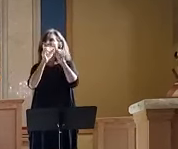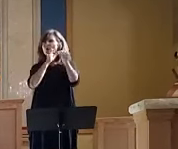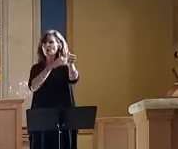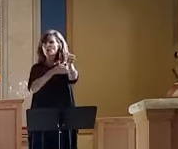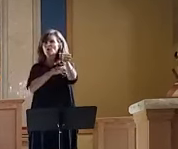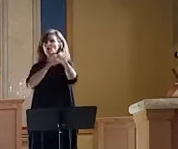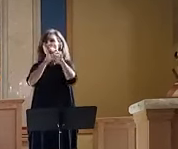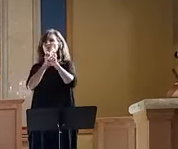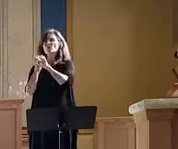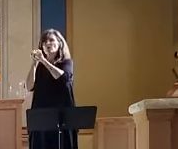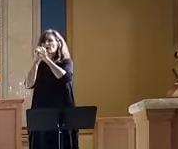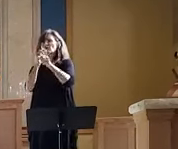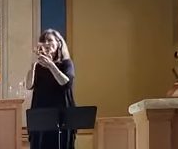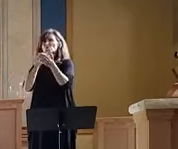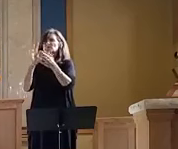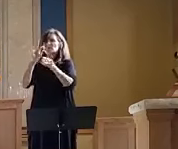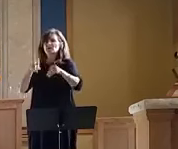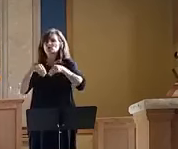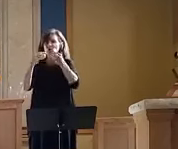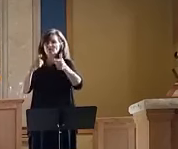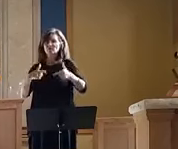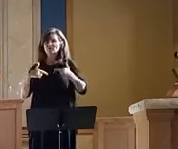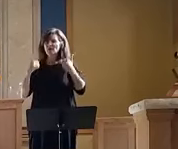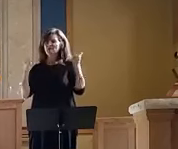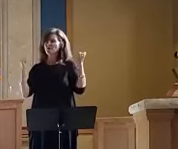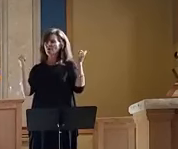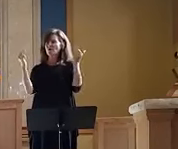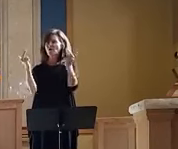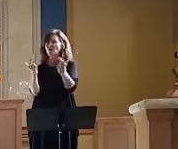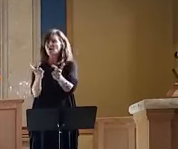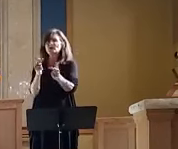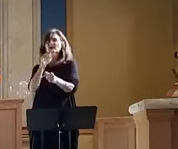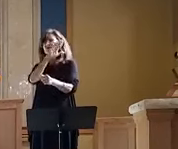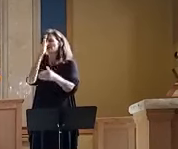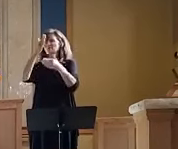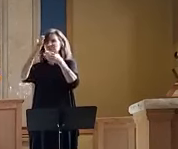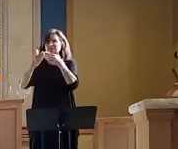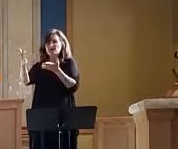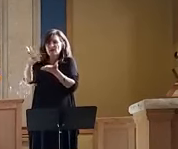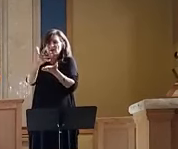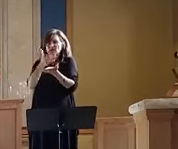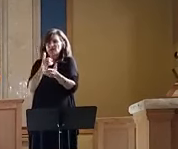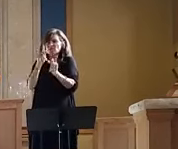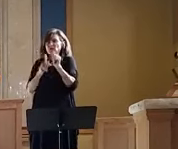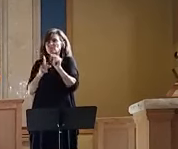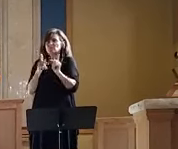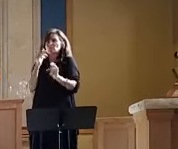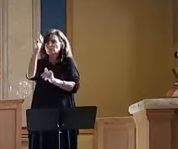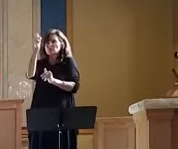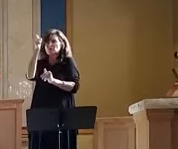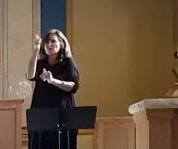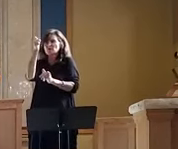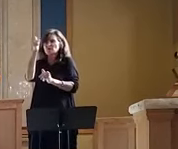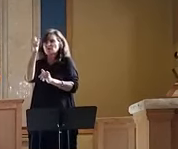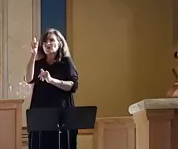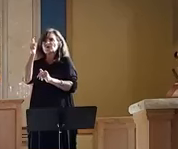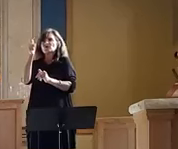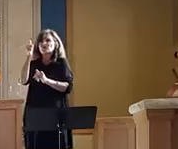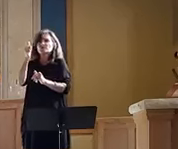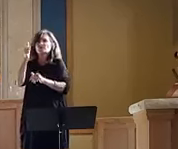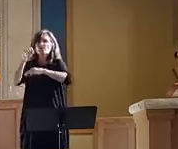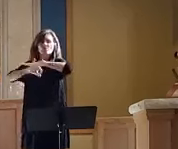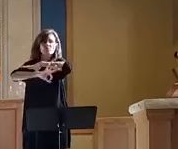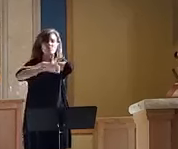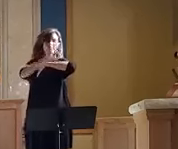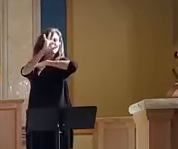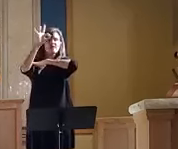life to all things and make them holy, and you never cease to gather a people to yourself, so that by the rising of the sun